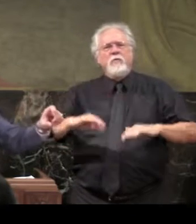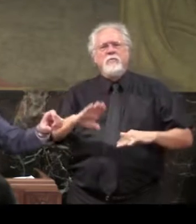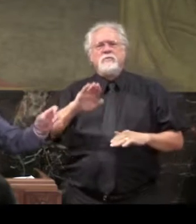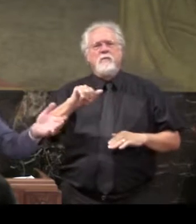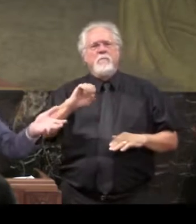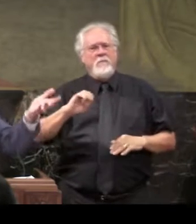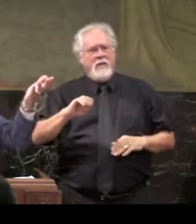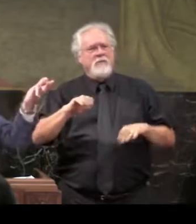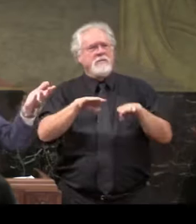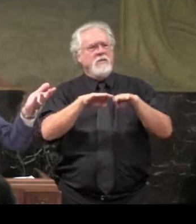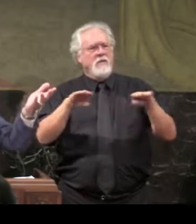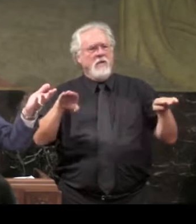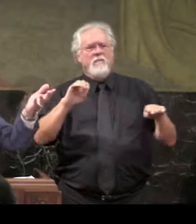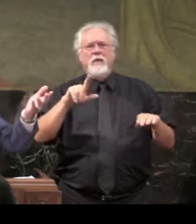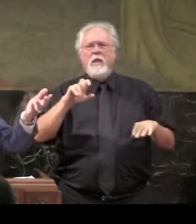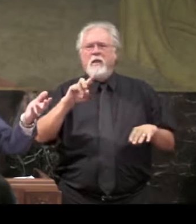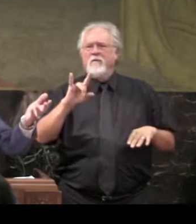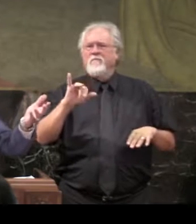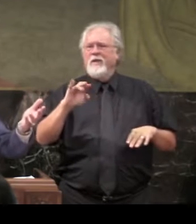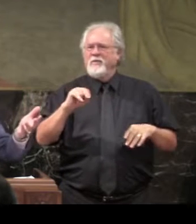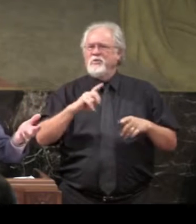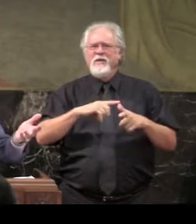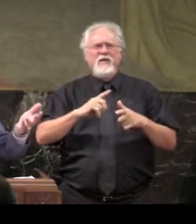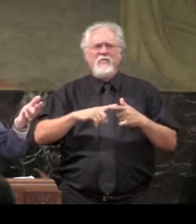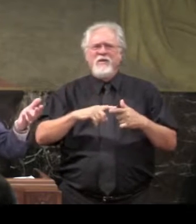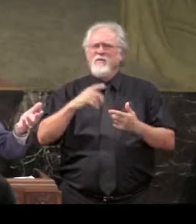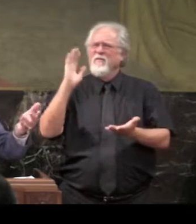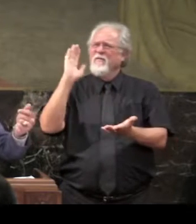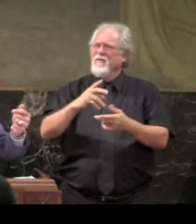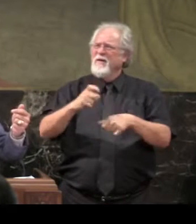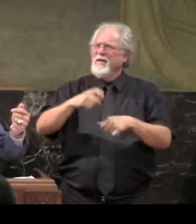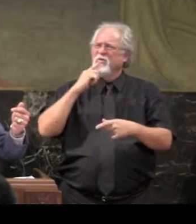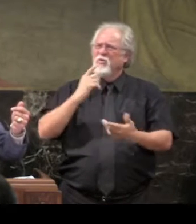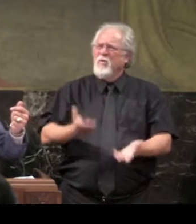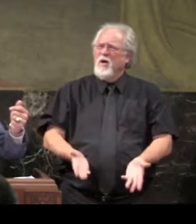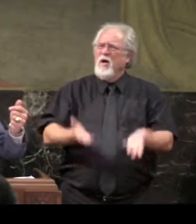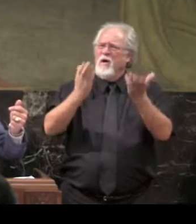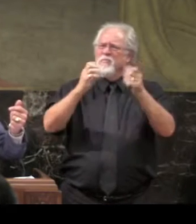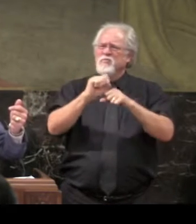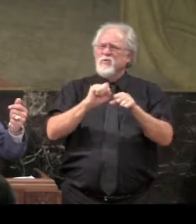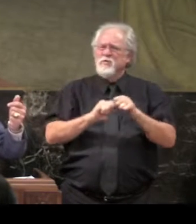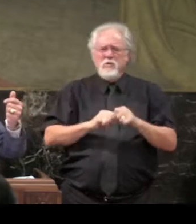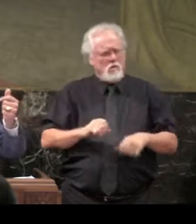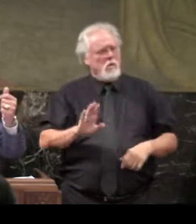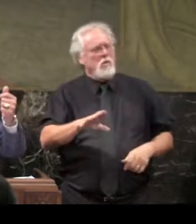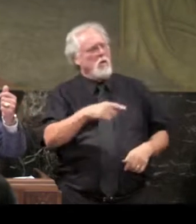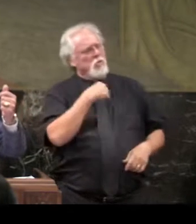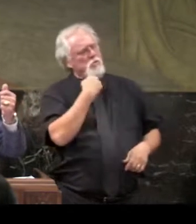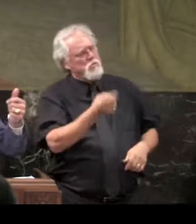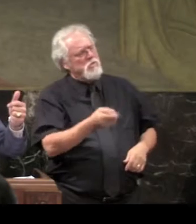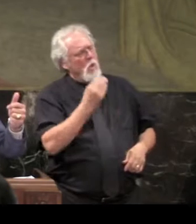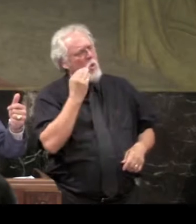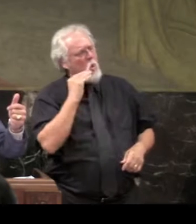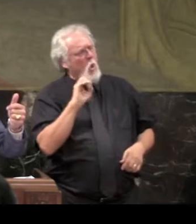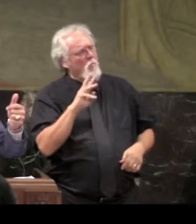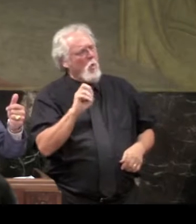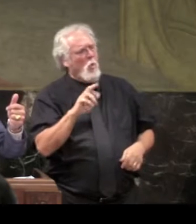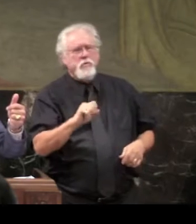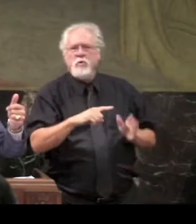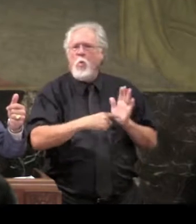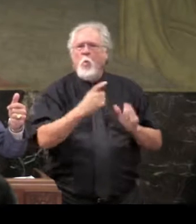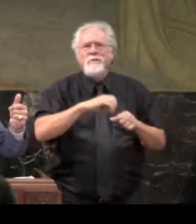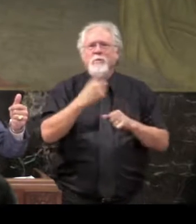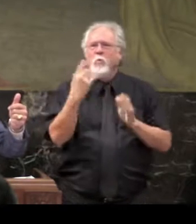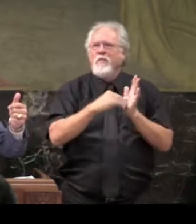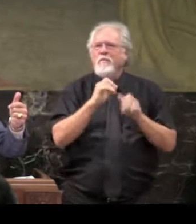the need to raise structures? Because if you're going to tell a homeowner in response to a once-in-a-thousand-year